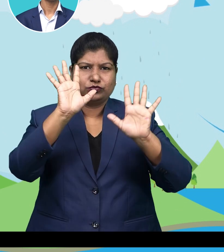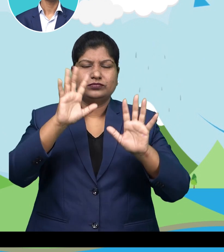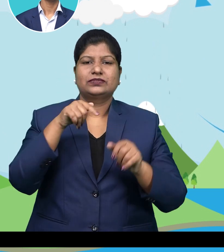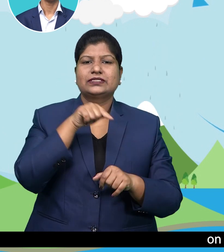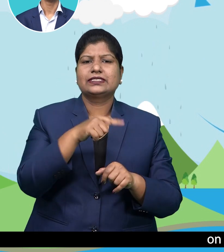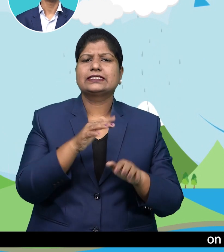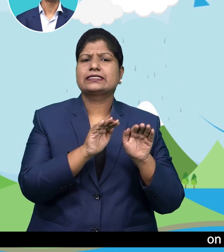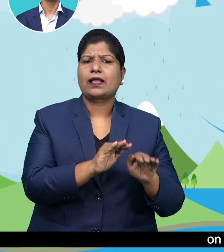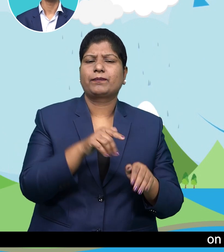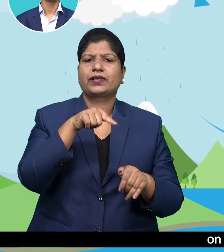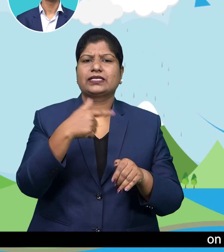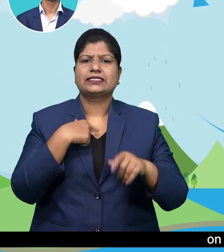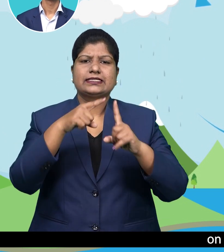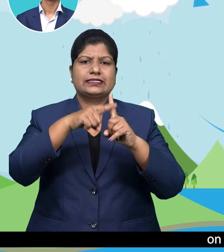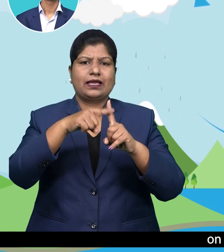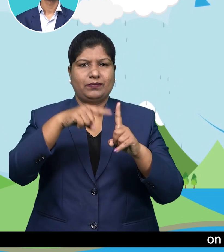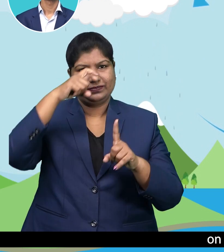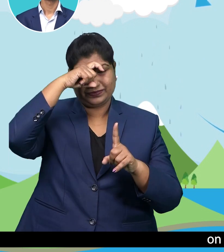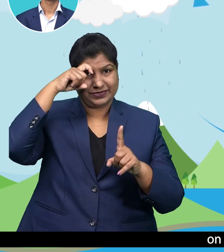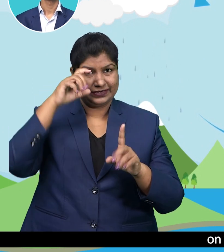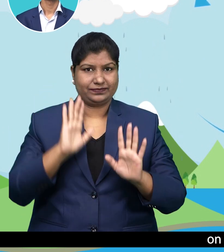depends on the temperature,